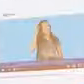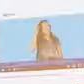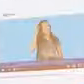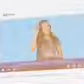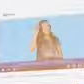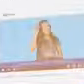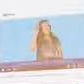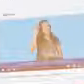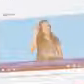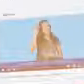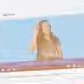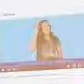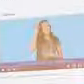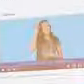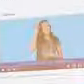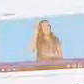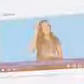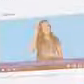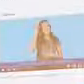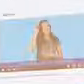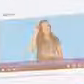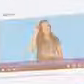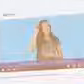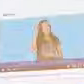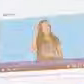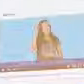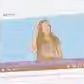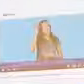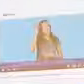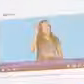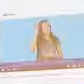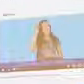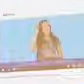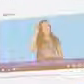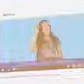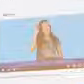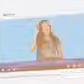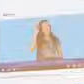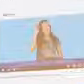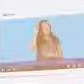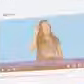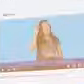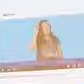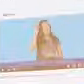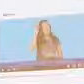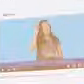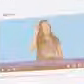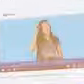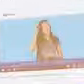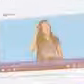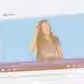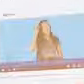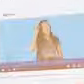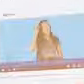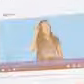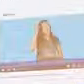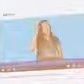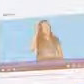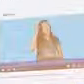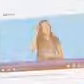it. And then I realised, even standing in a queue, hearing people can overhear conversations and learn things. So whether that is